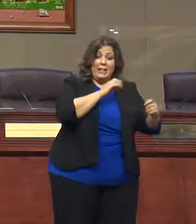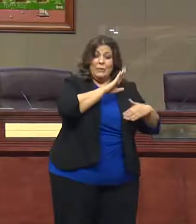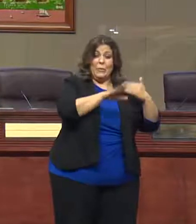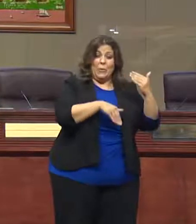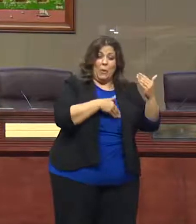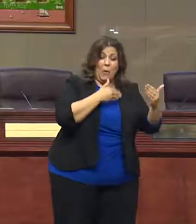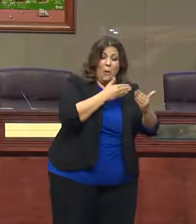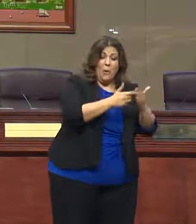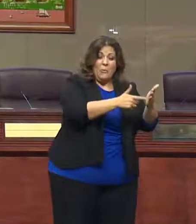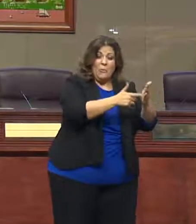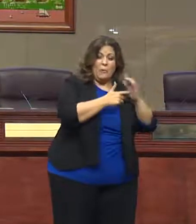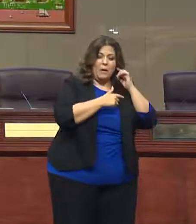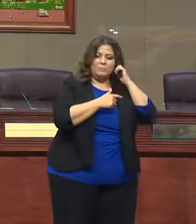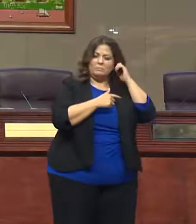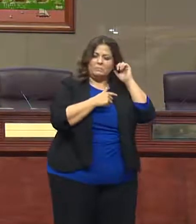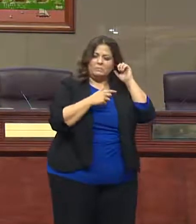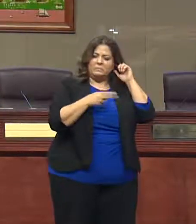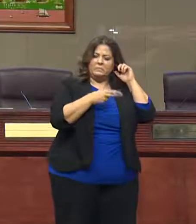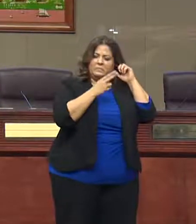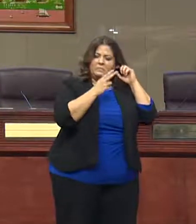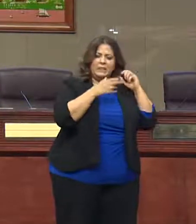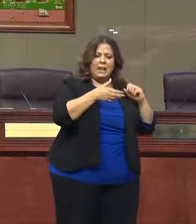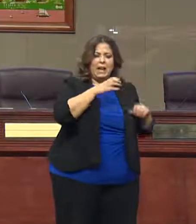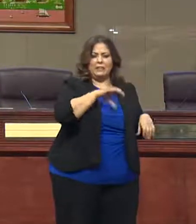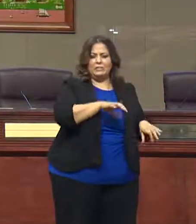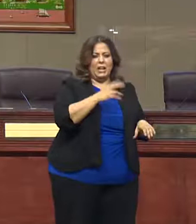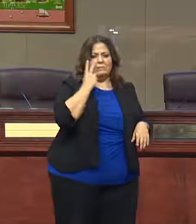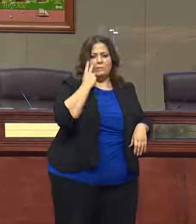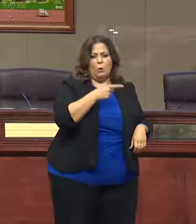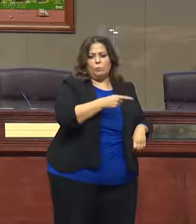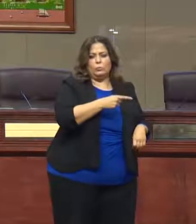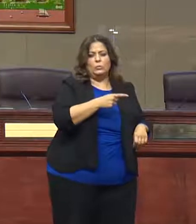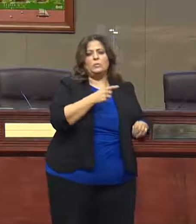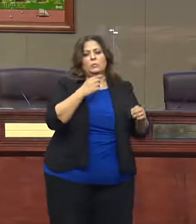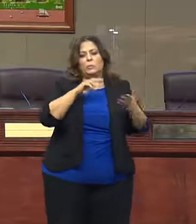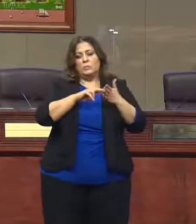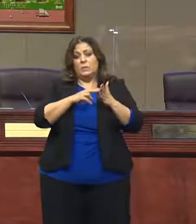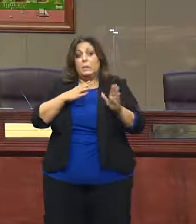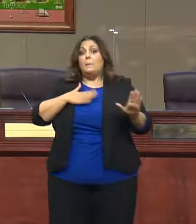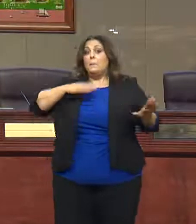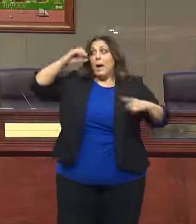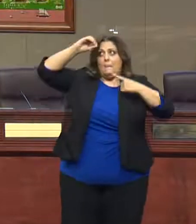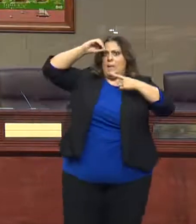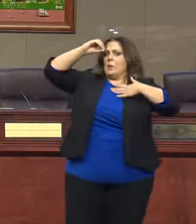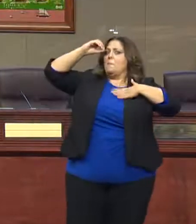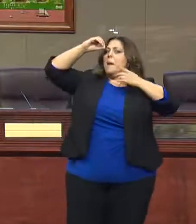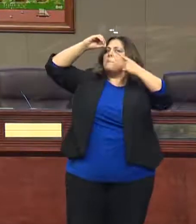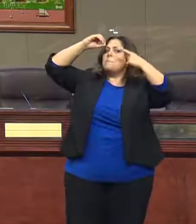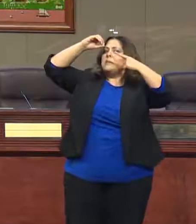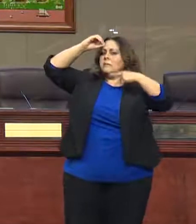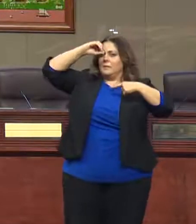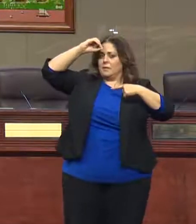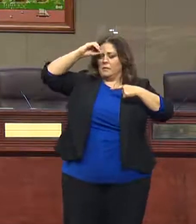than likely, this is my opinion now that I'm offering, it will